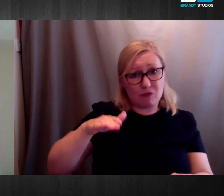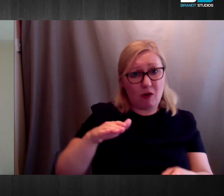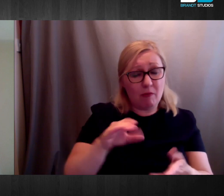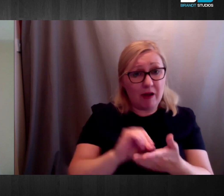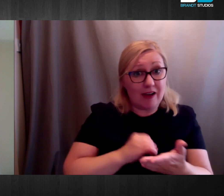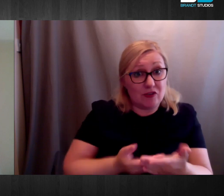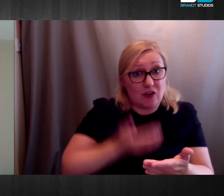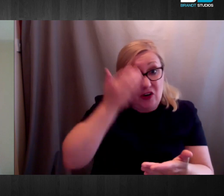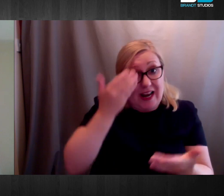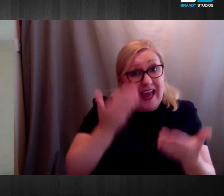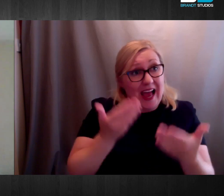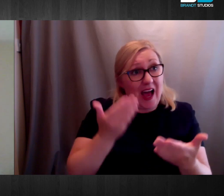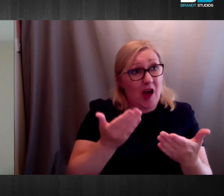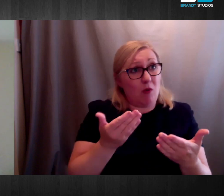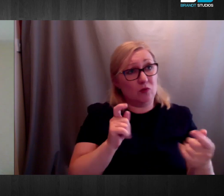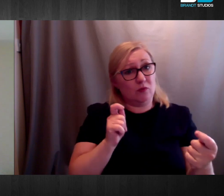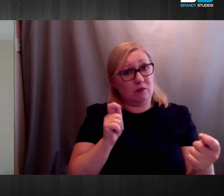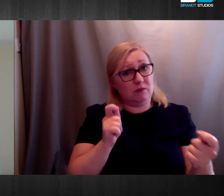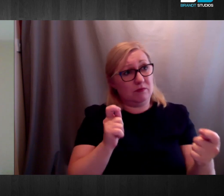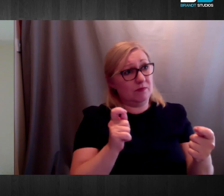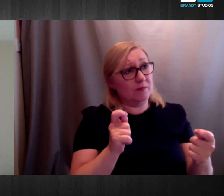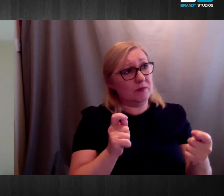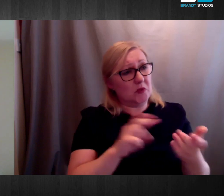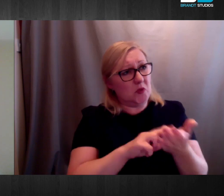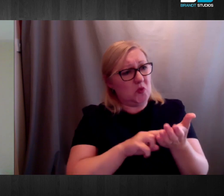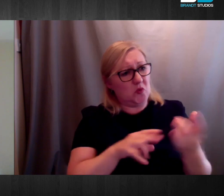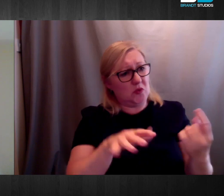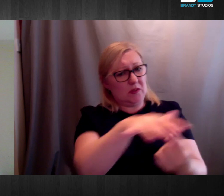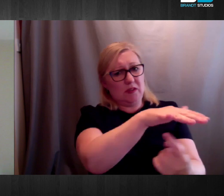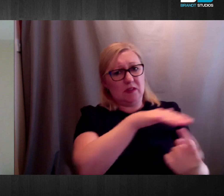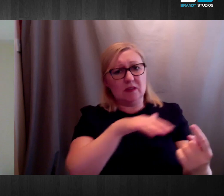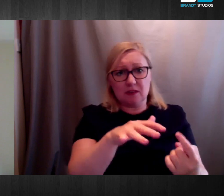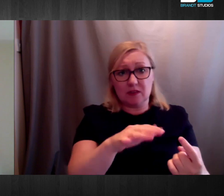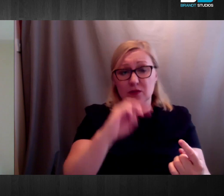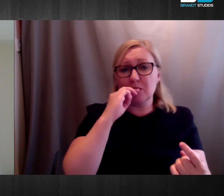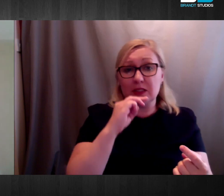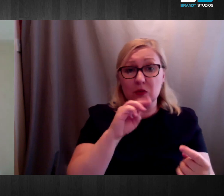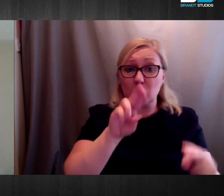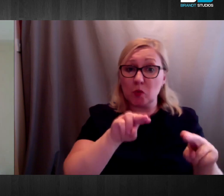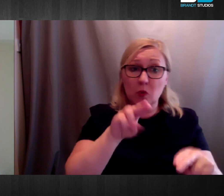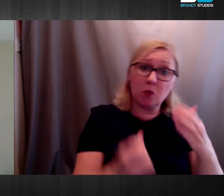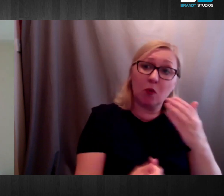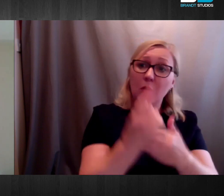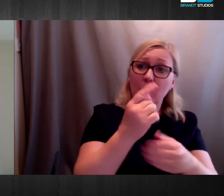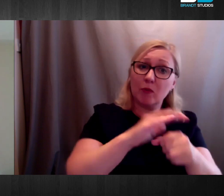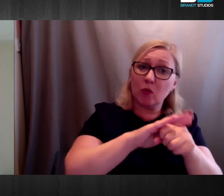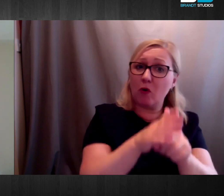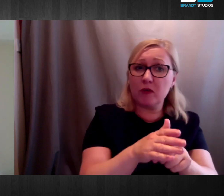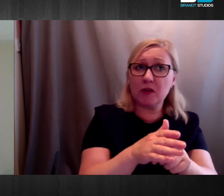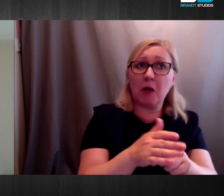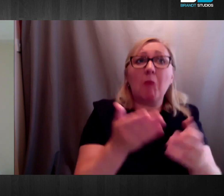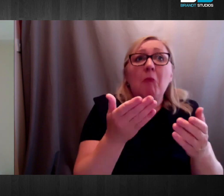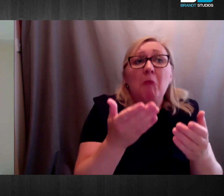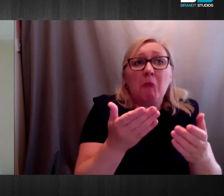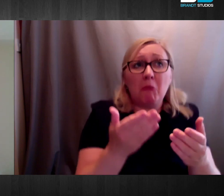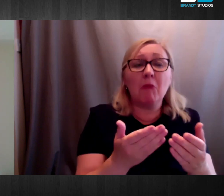COVID-19 isn't, excuse me, isn't too new, but it's still a strange time, and a time